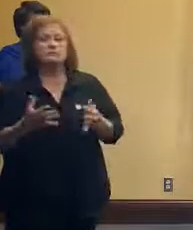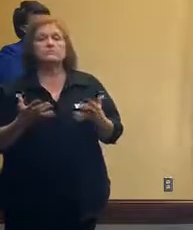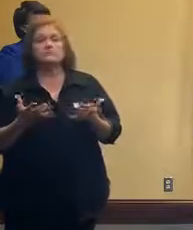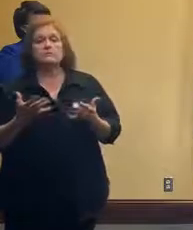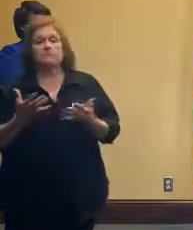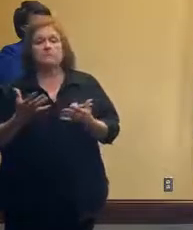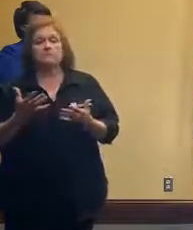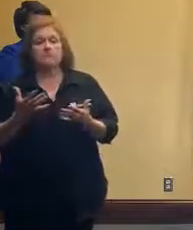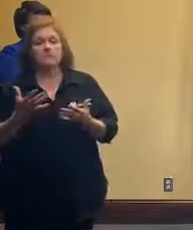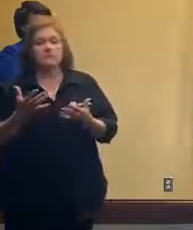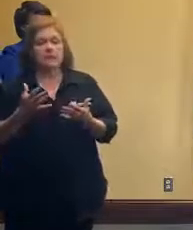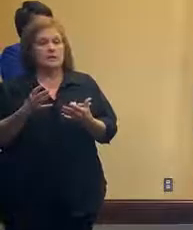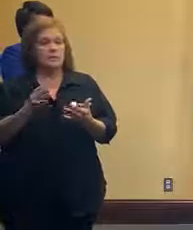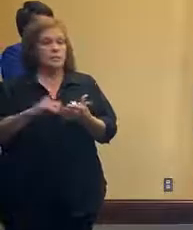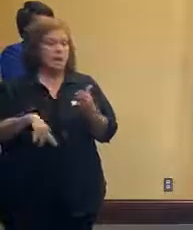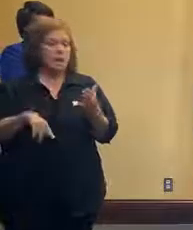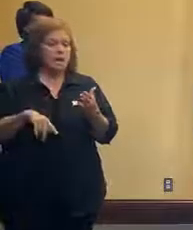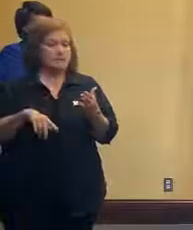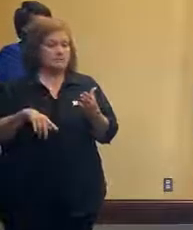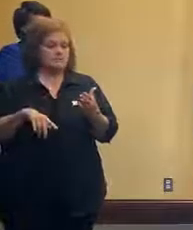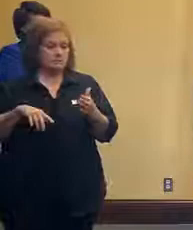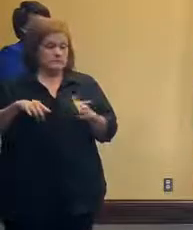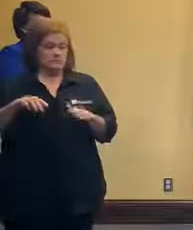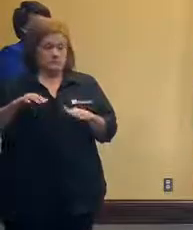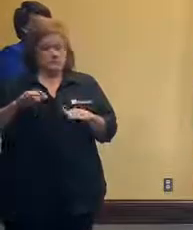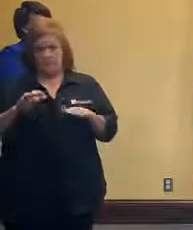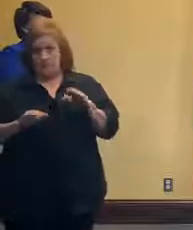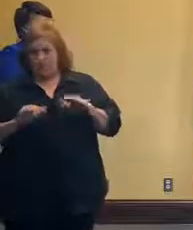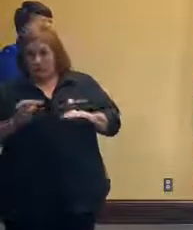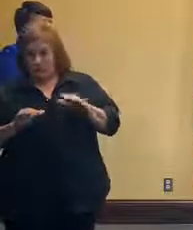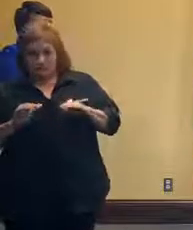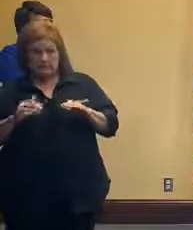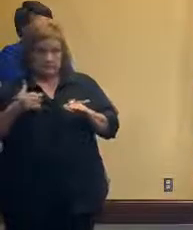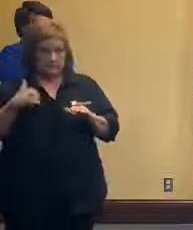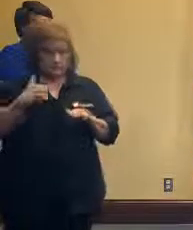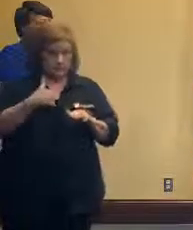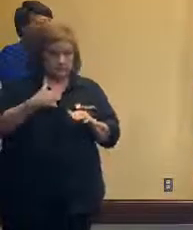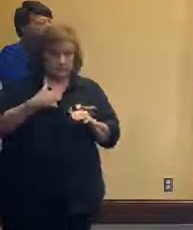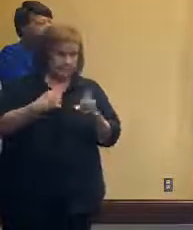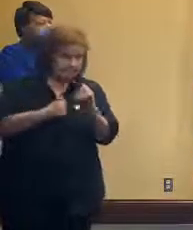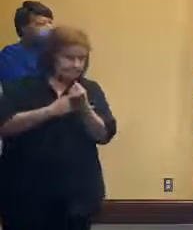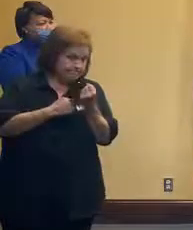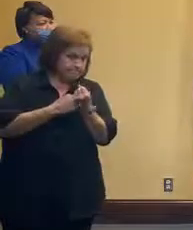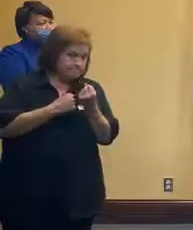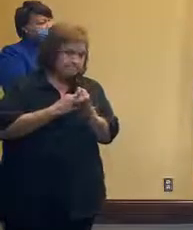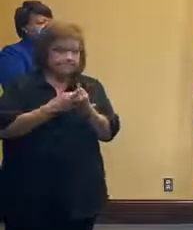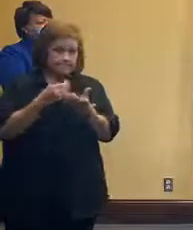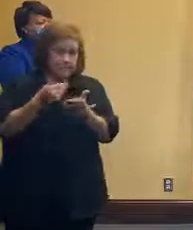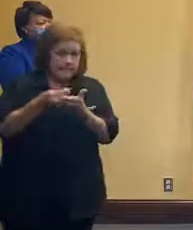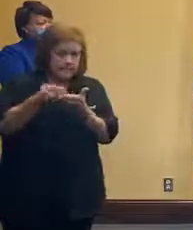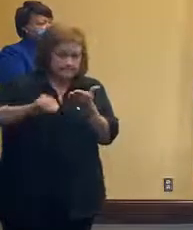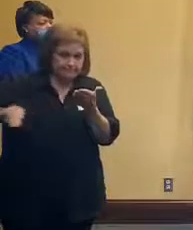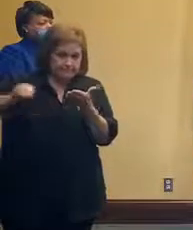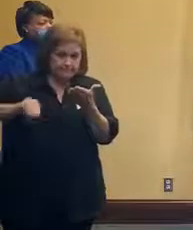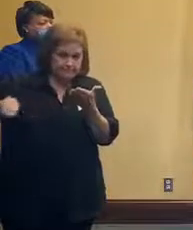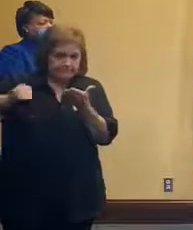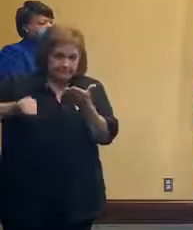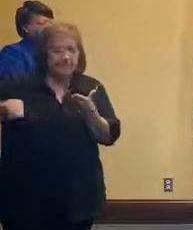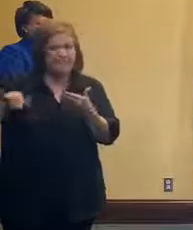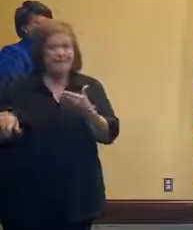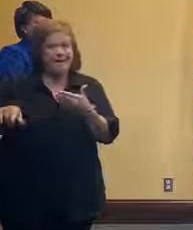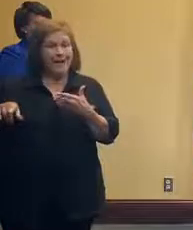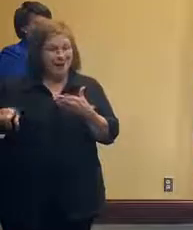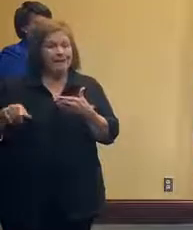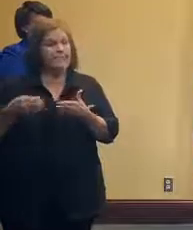the structural balances that we have fought for, the advocation of the fund balance and the reserve, have simply allowed